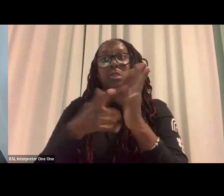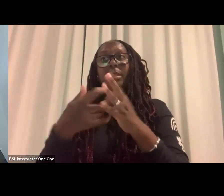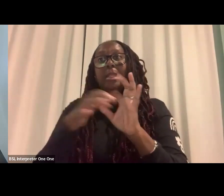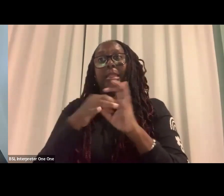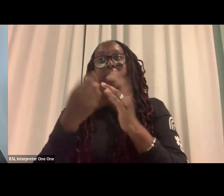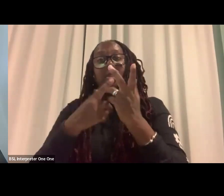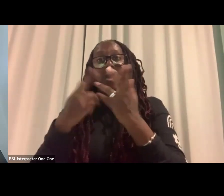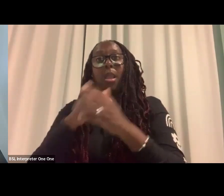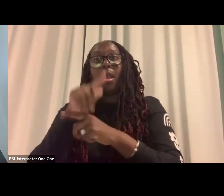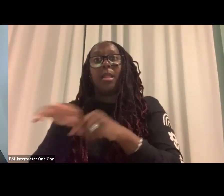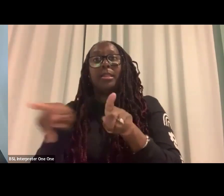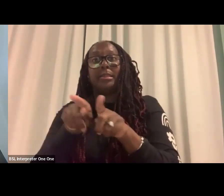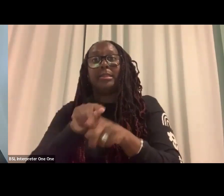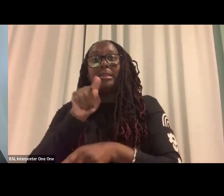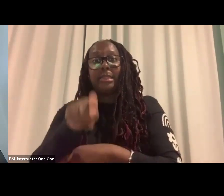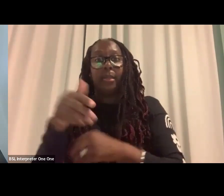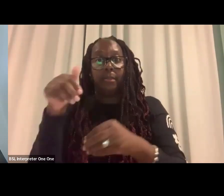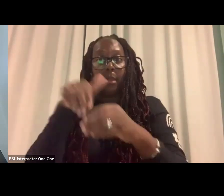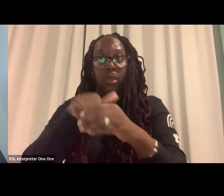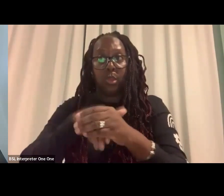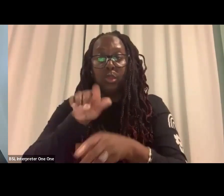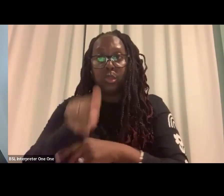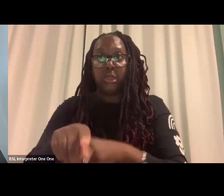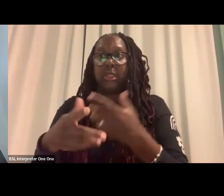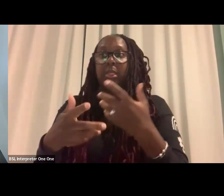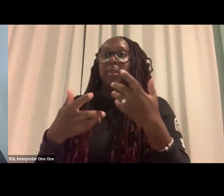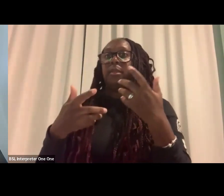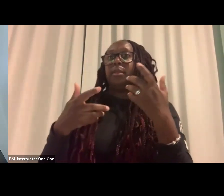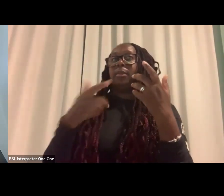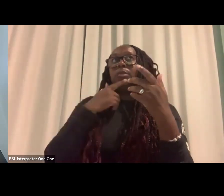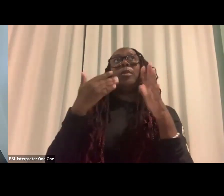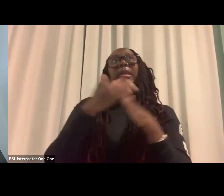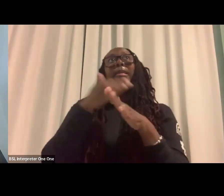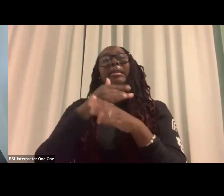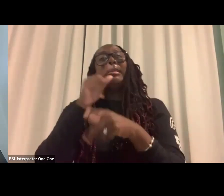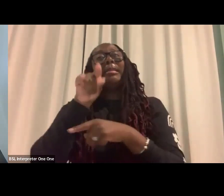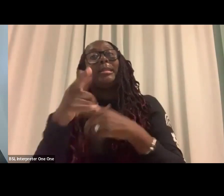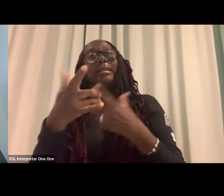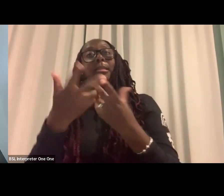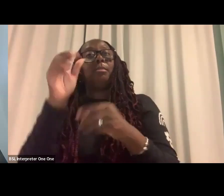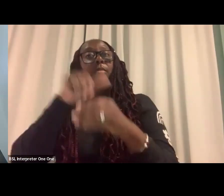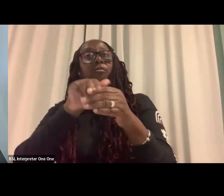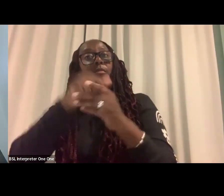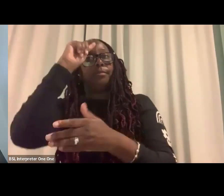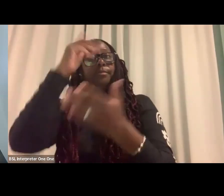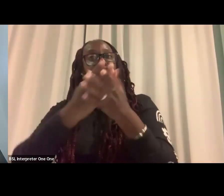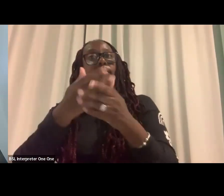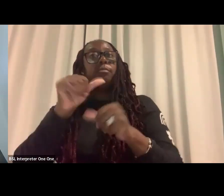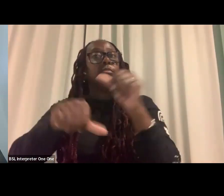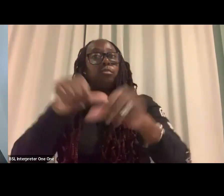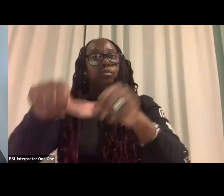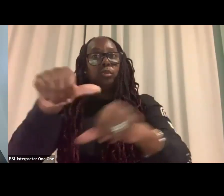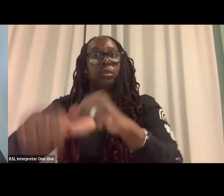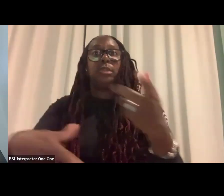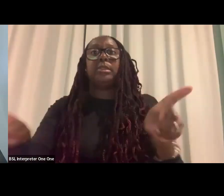pillars, ensuring that development is inclusive, allowing citizens to actively participate in the decision-making process that